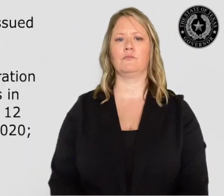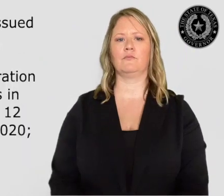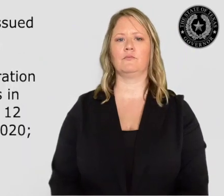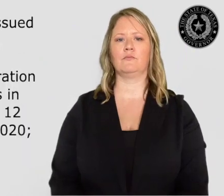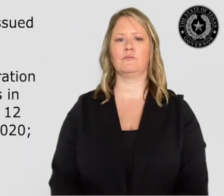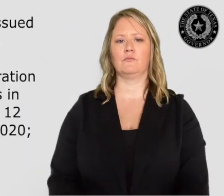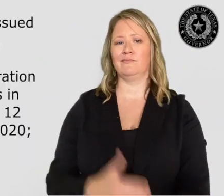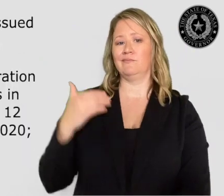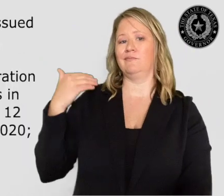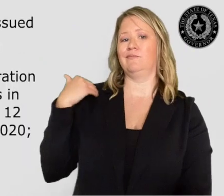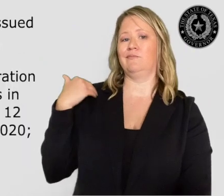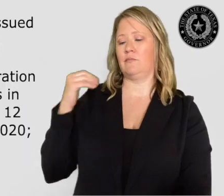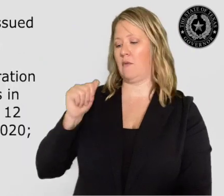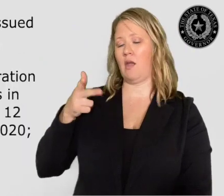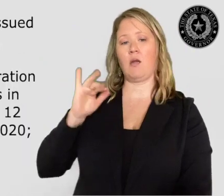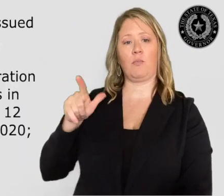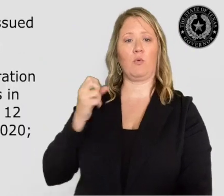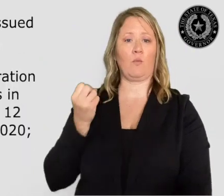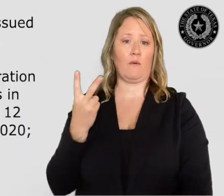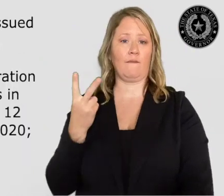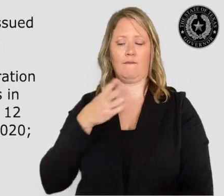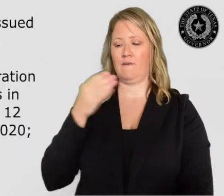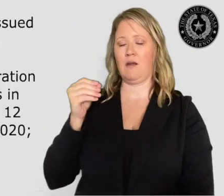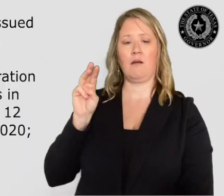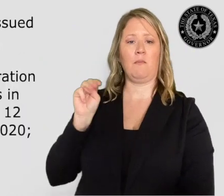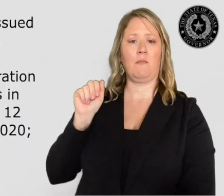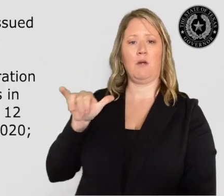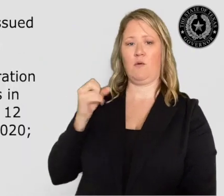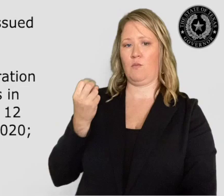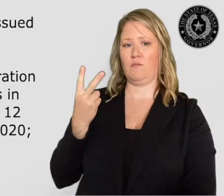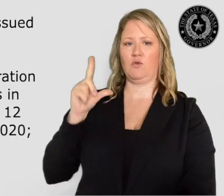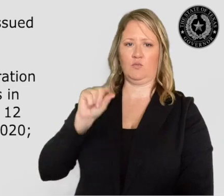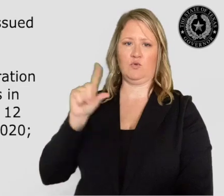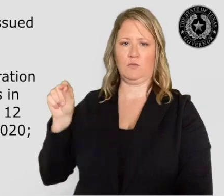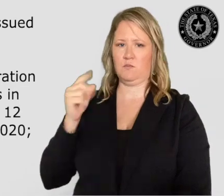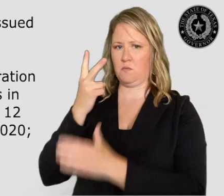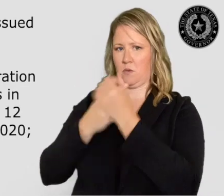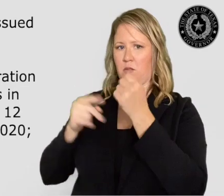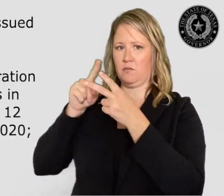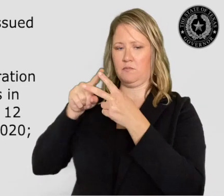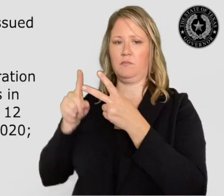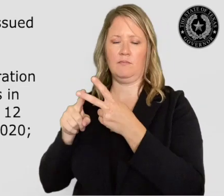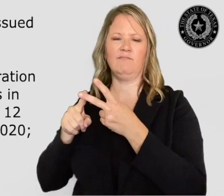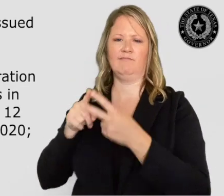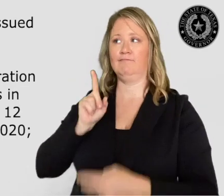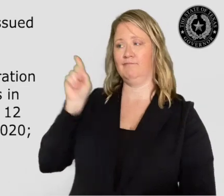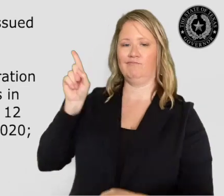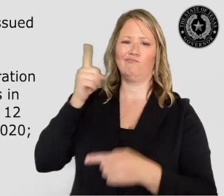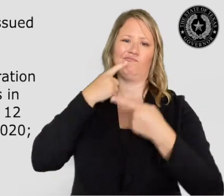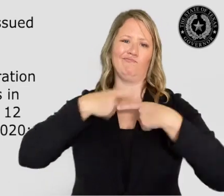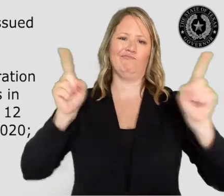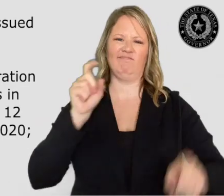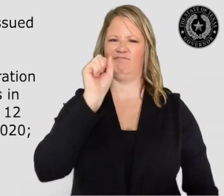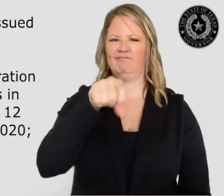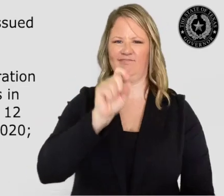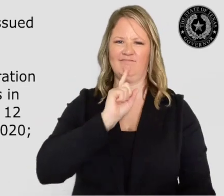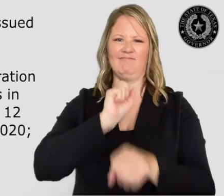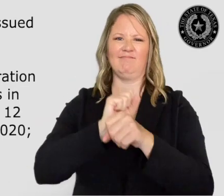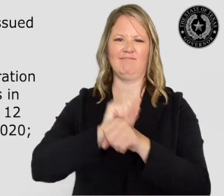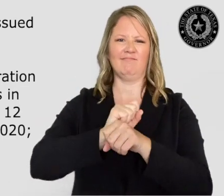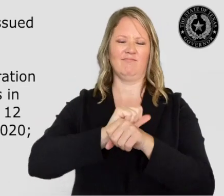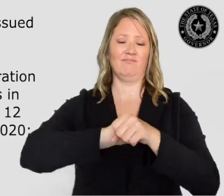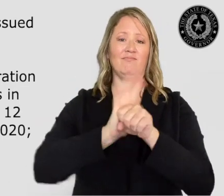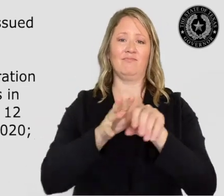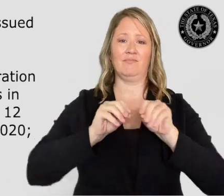whereas I issued proclamations renewing the disaster declaration for all counties in Texas on April 12th and May